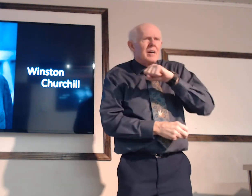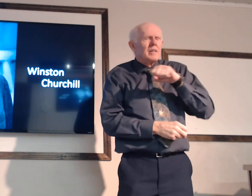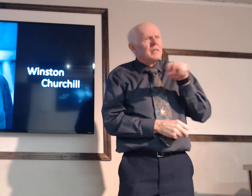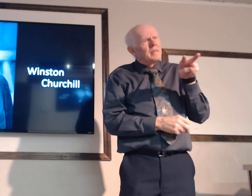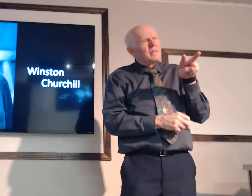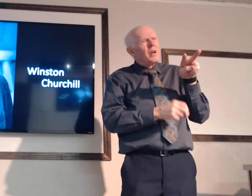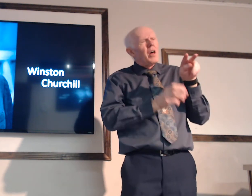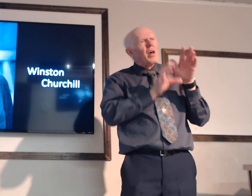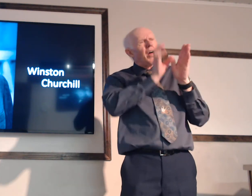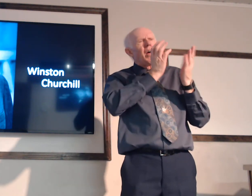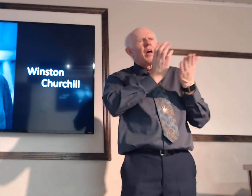down.